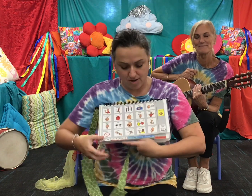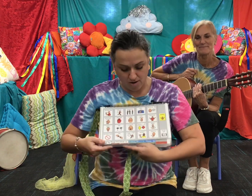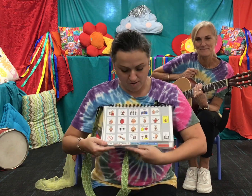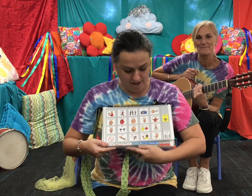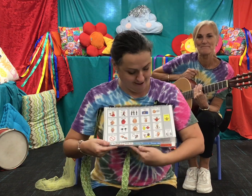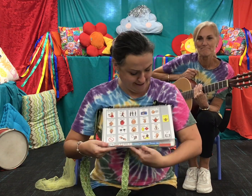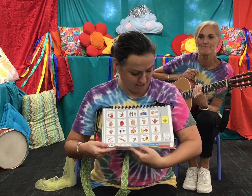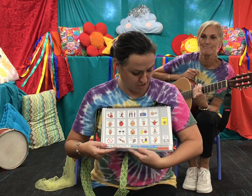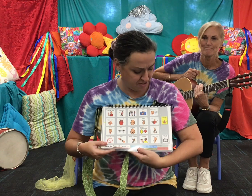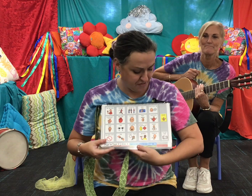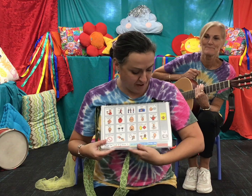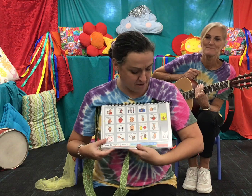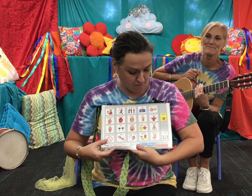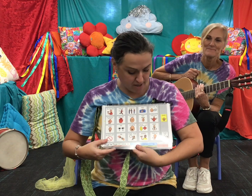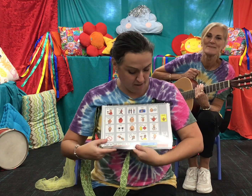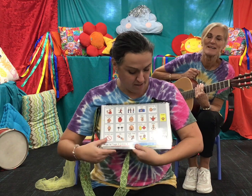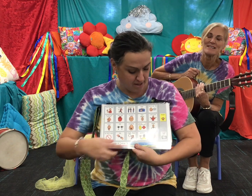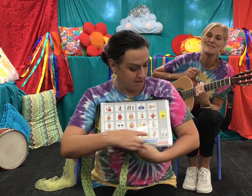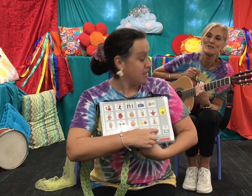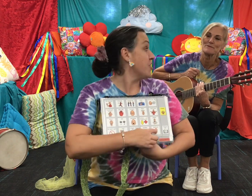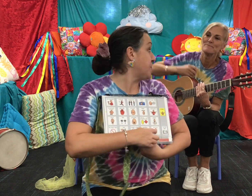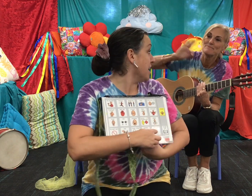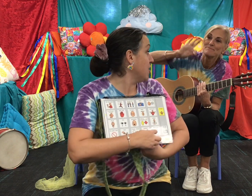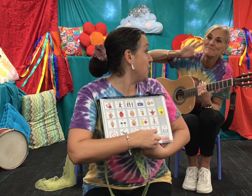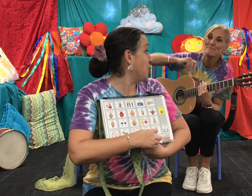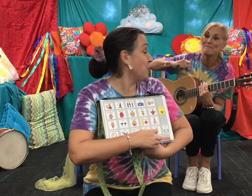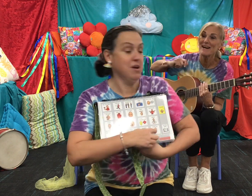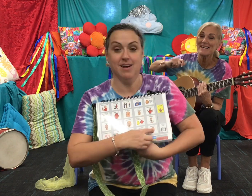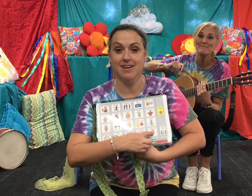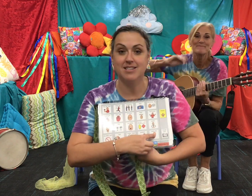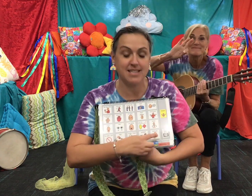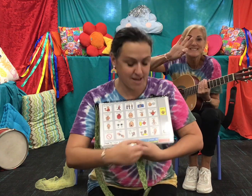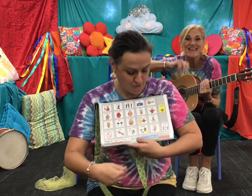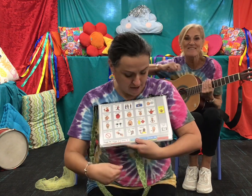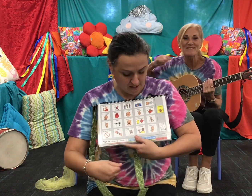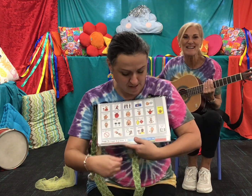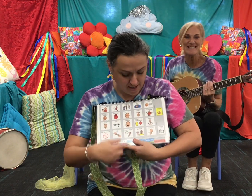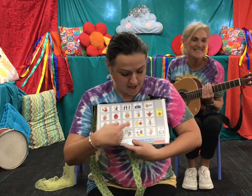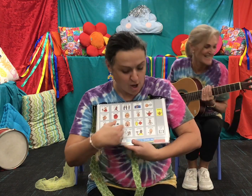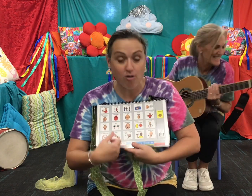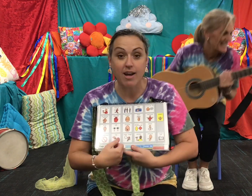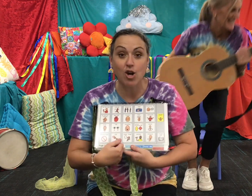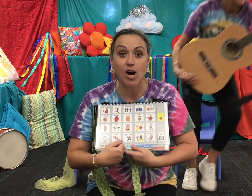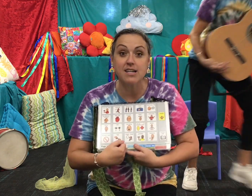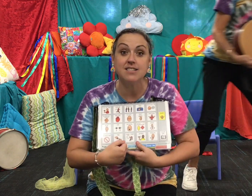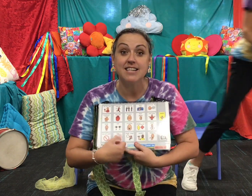song. I had lots of fun, Narelle. I did too. Thank you. Bye, Kim. See you, Narelle. All right, guys, it's